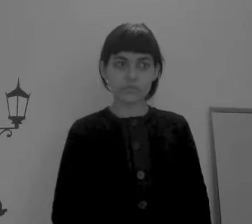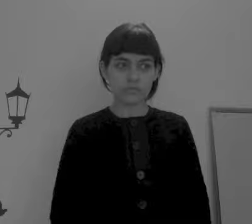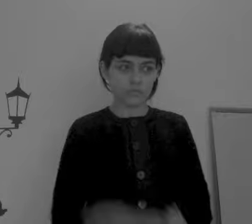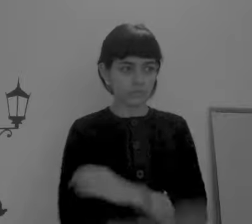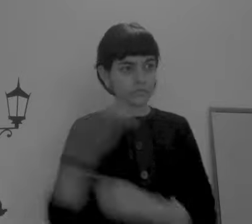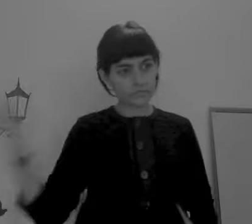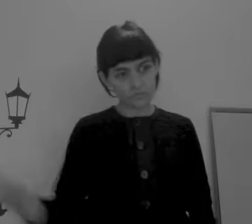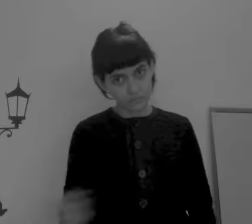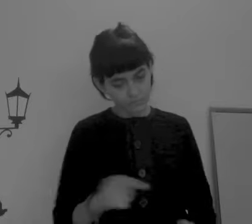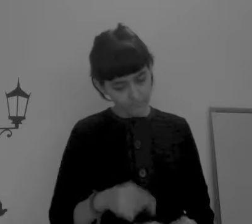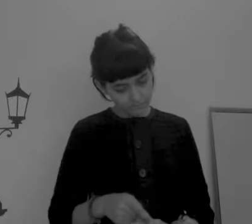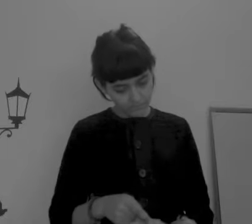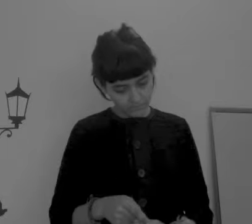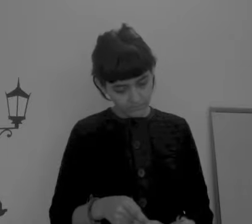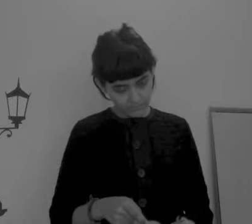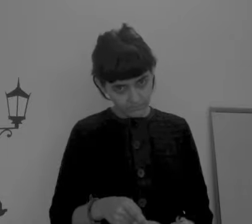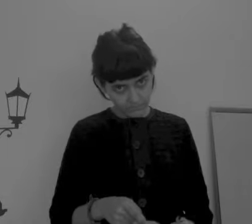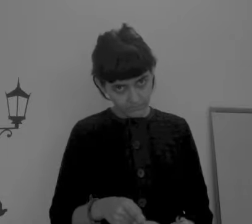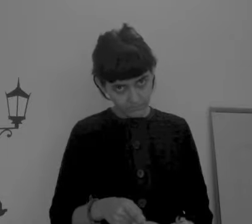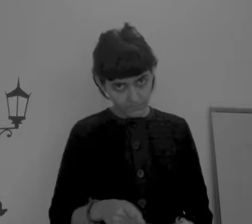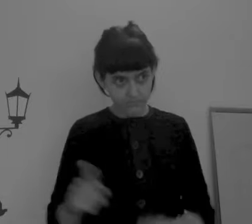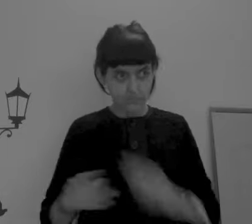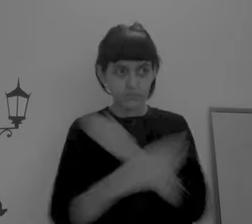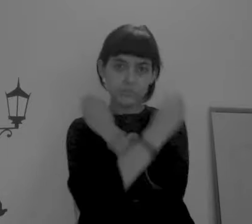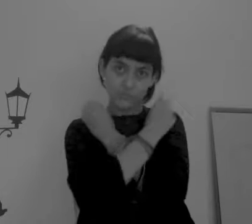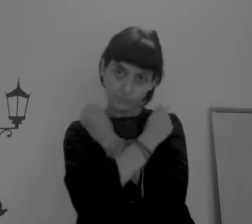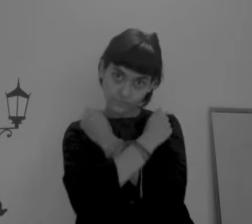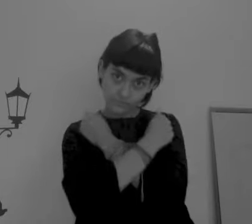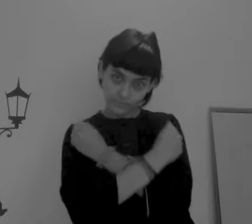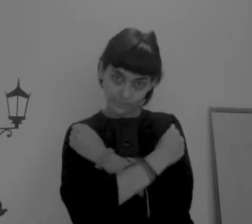And she was right, this love of mine,